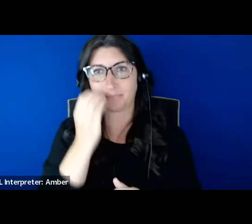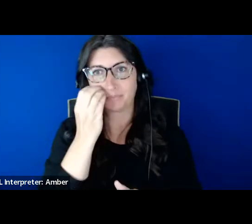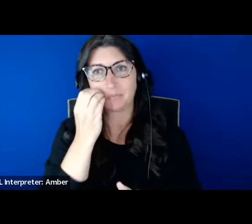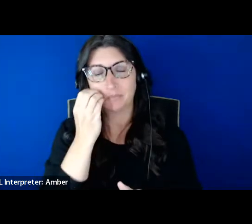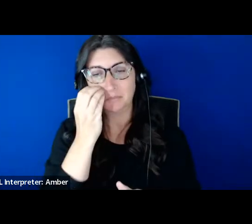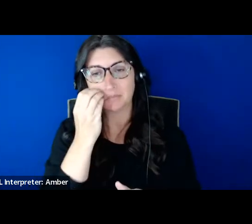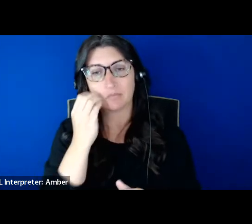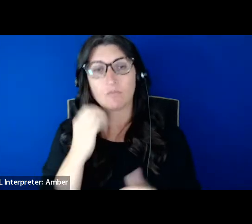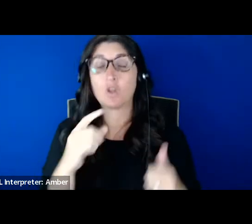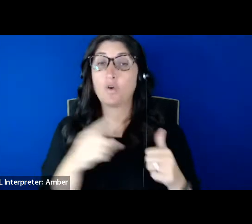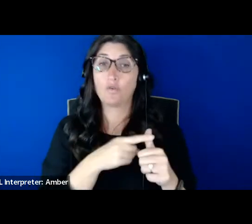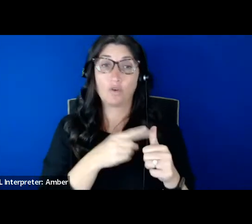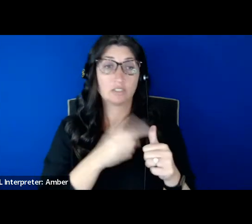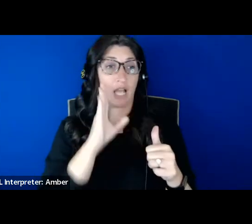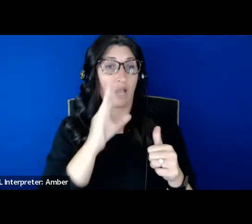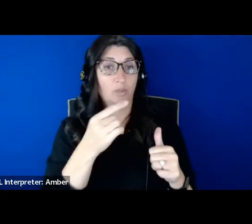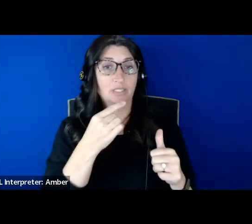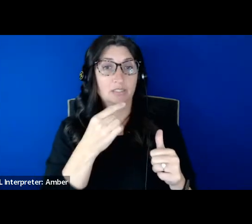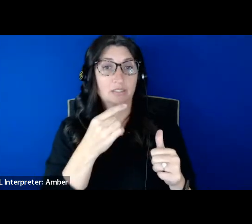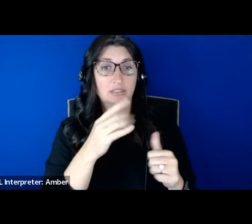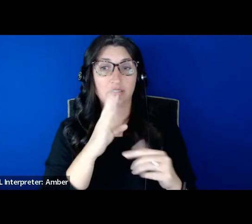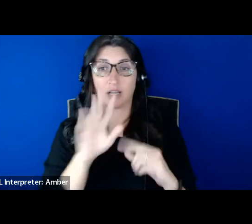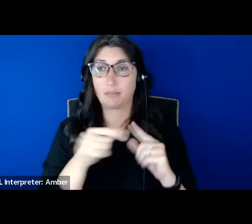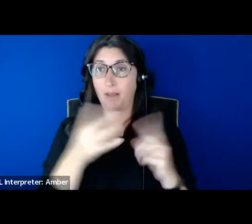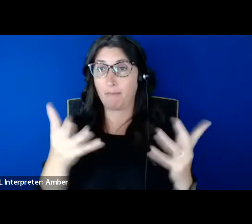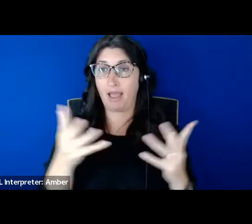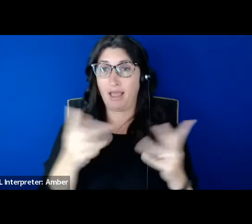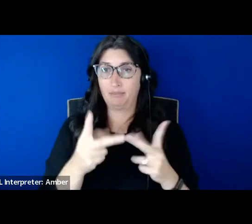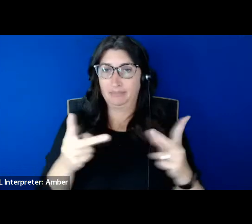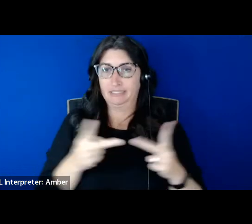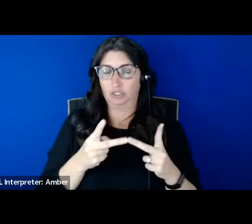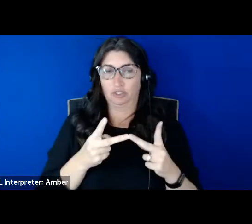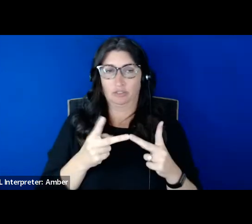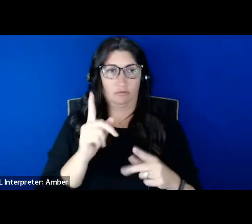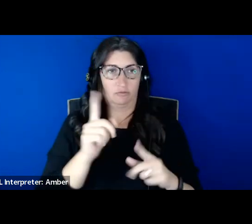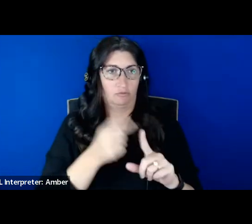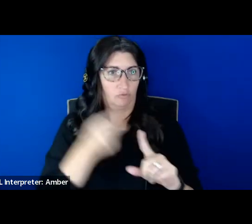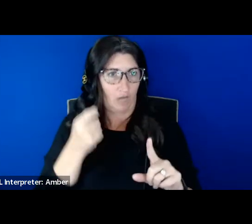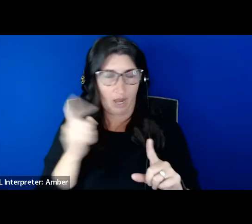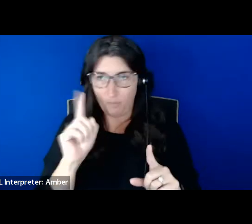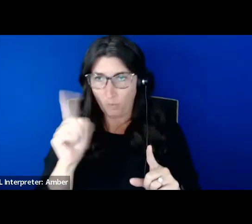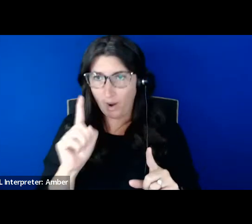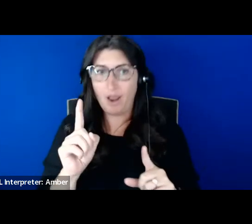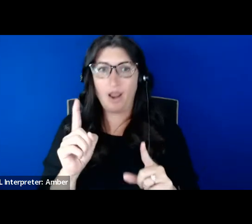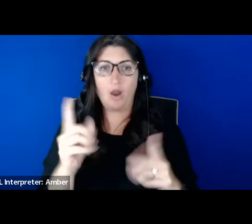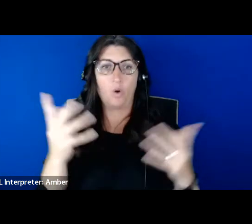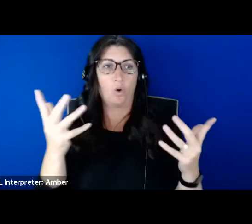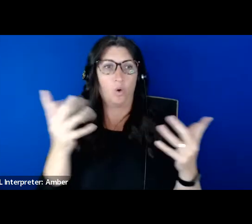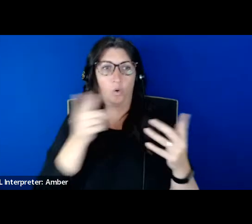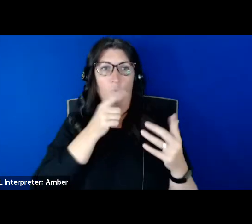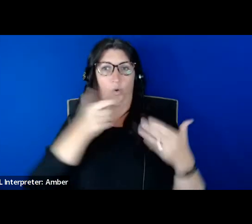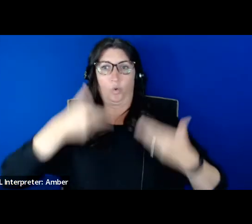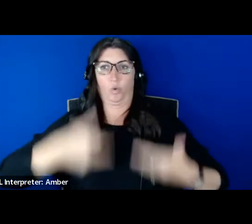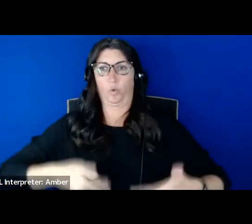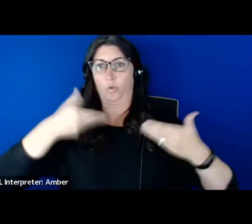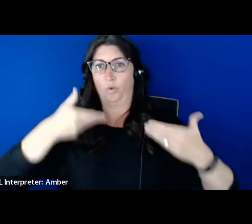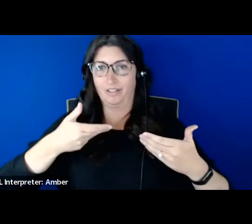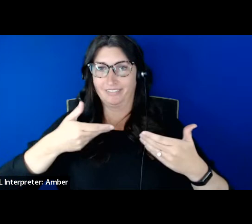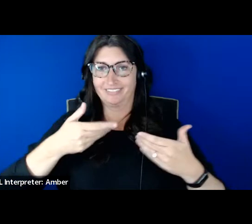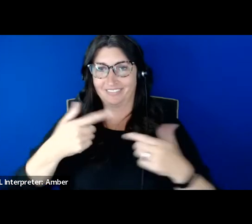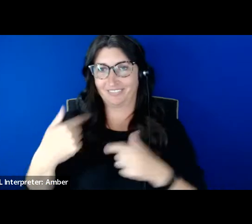about my positionality, where I'm from, what have shaped me to this particular point.